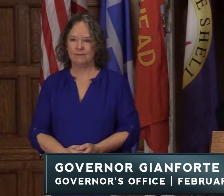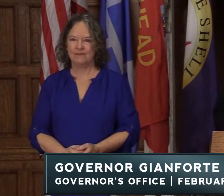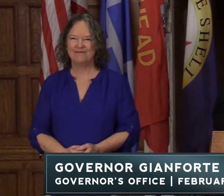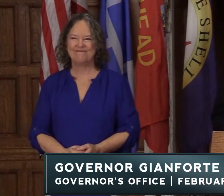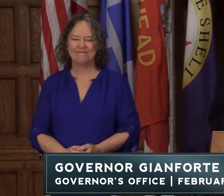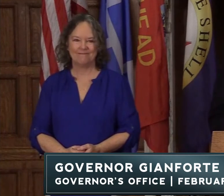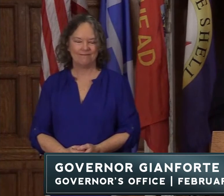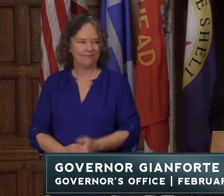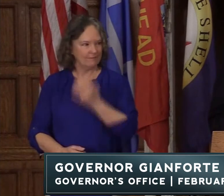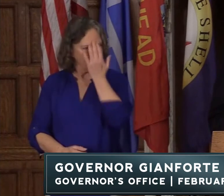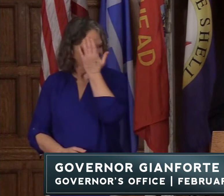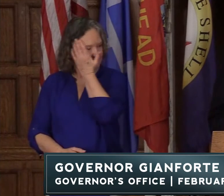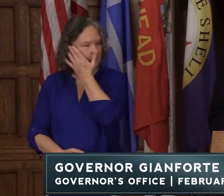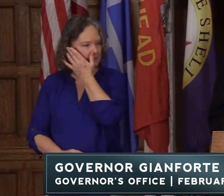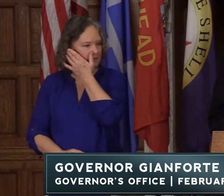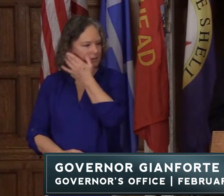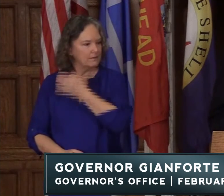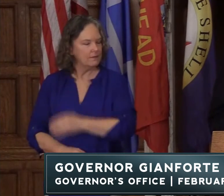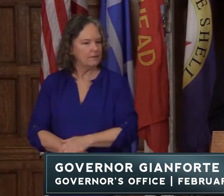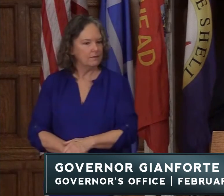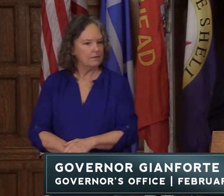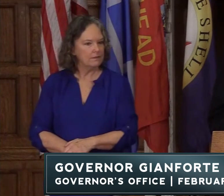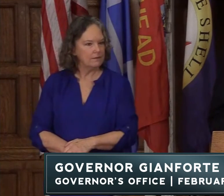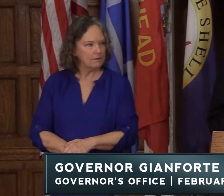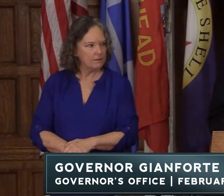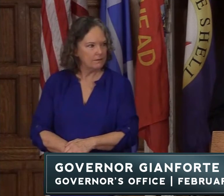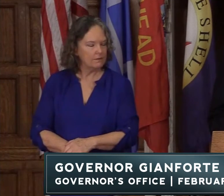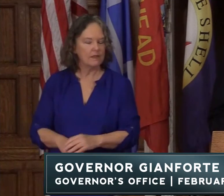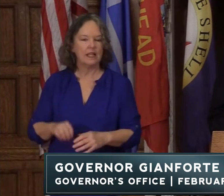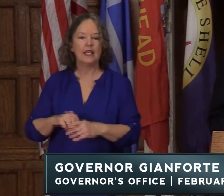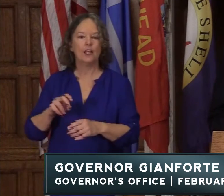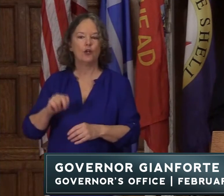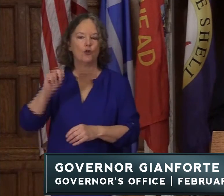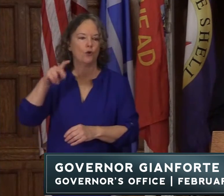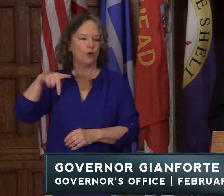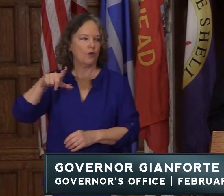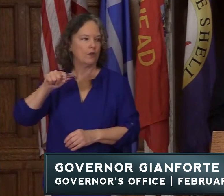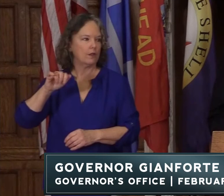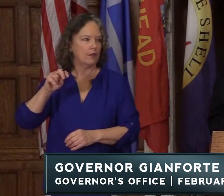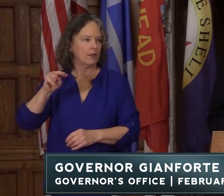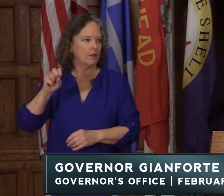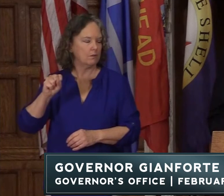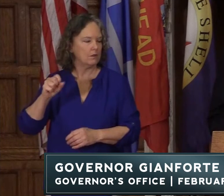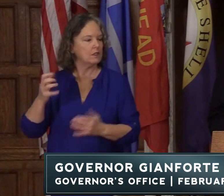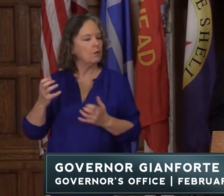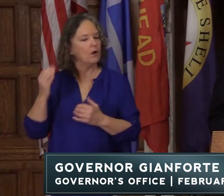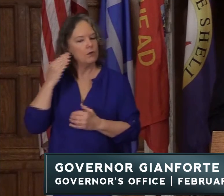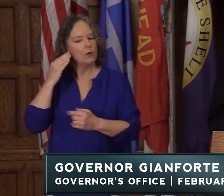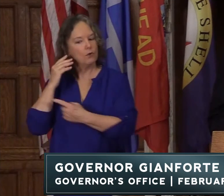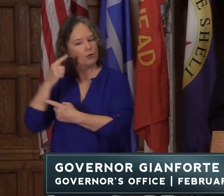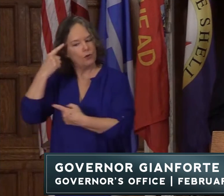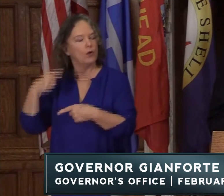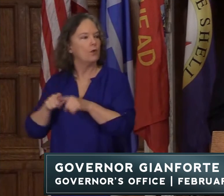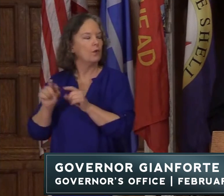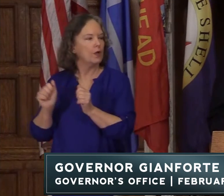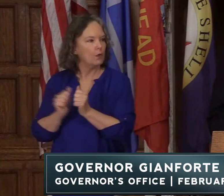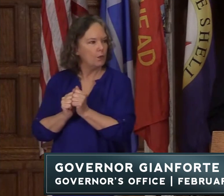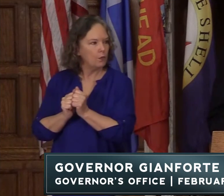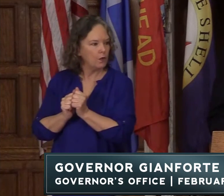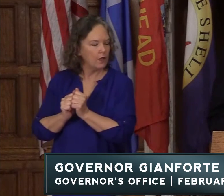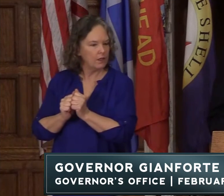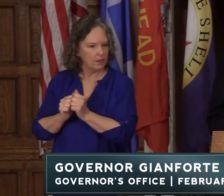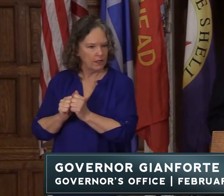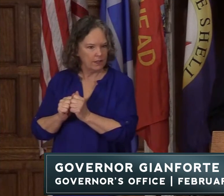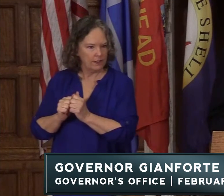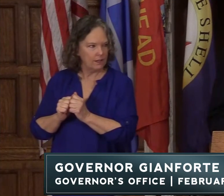Hi, this is Bill Vanderweel from the North of Plainton and Penna and North Point. I just wondering, do you agree with the high school